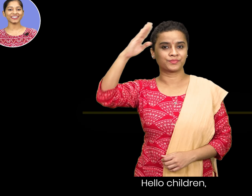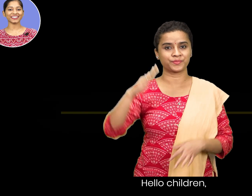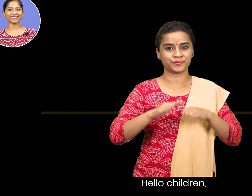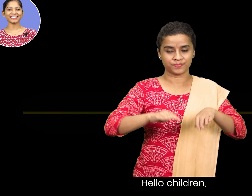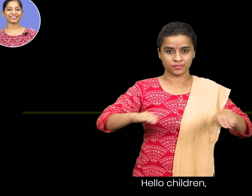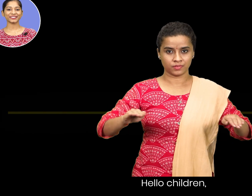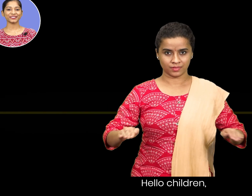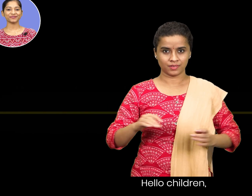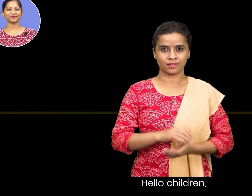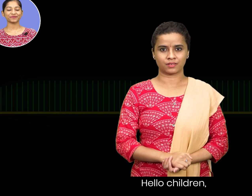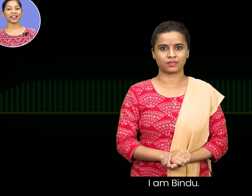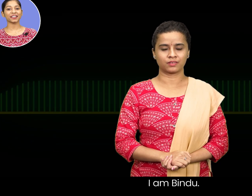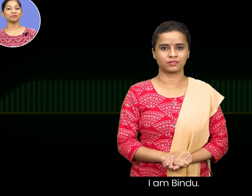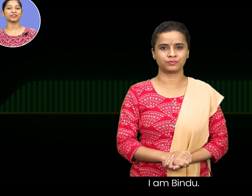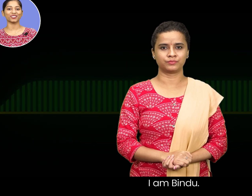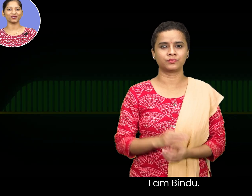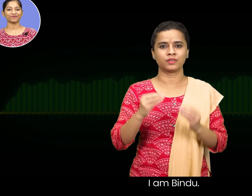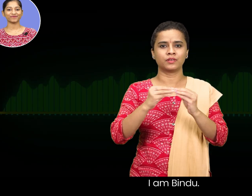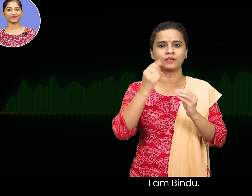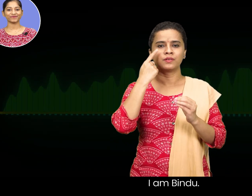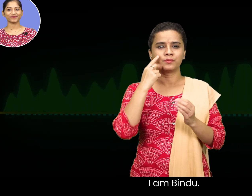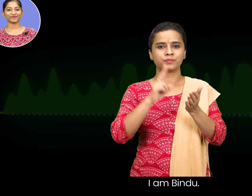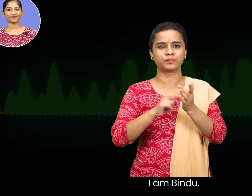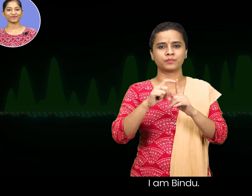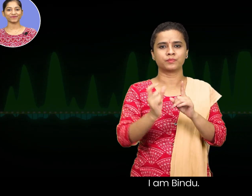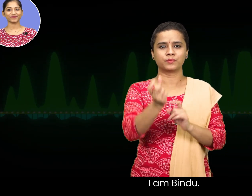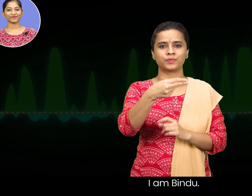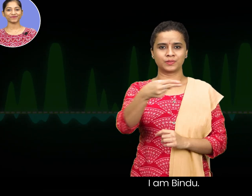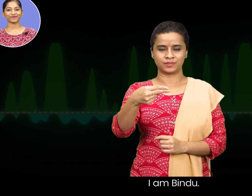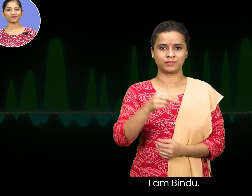Hello children, I am Bindu.